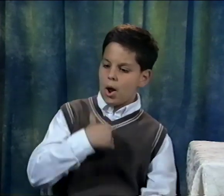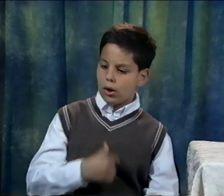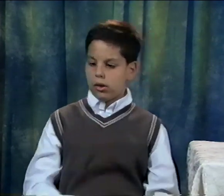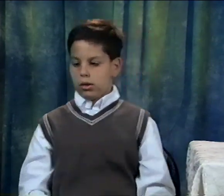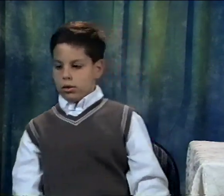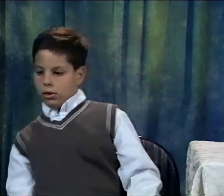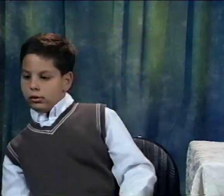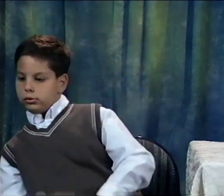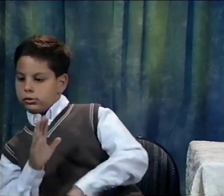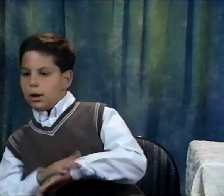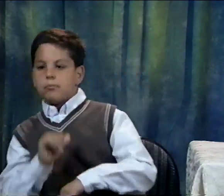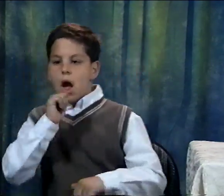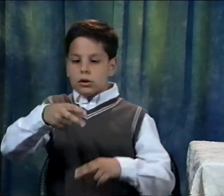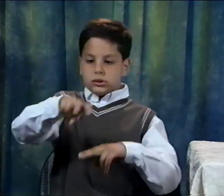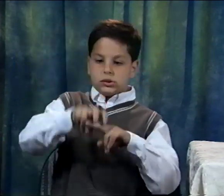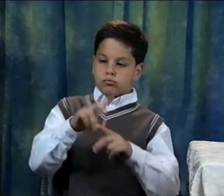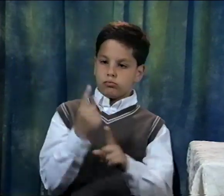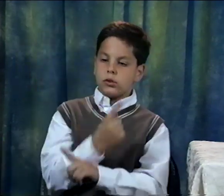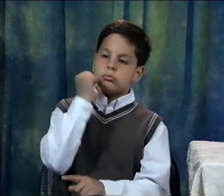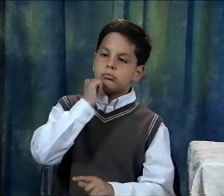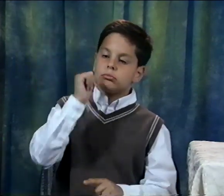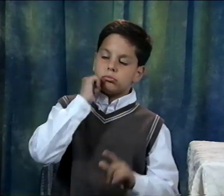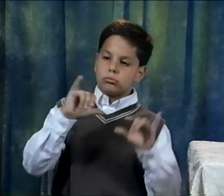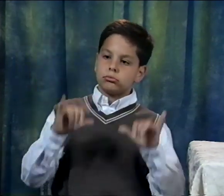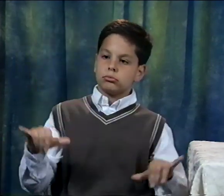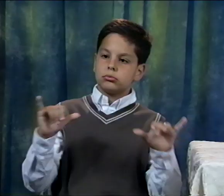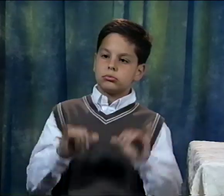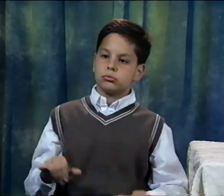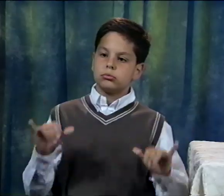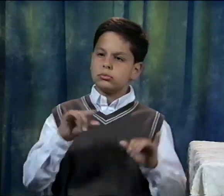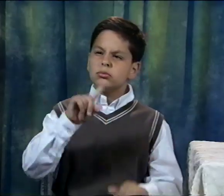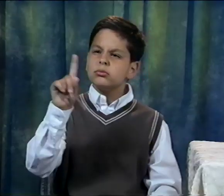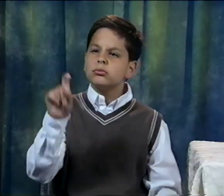Tonight, why do we recline at the table, not just sit like we normally do?